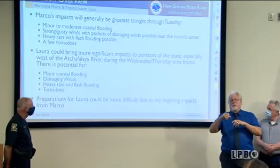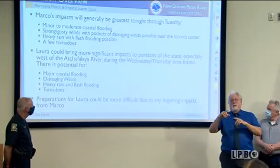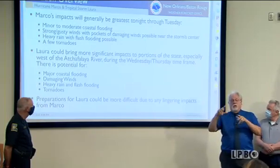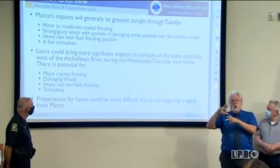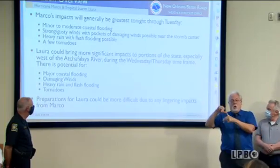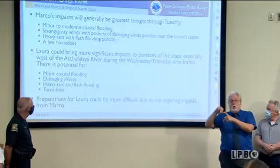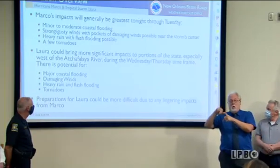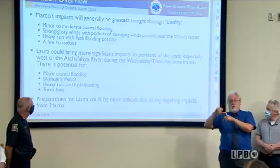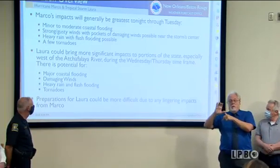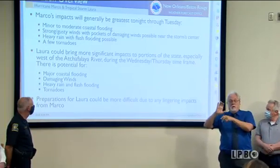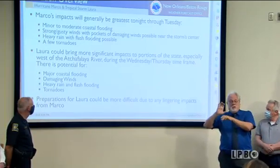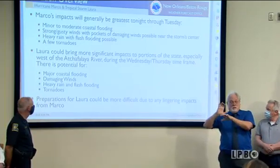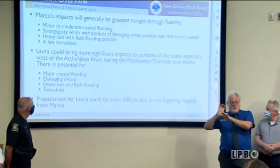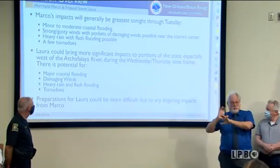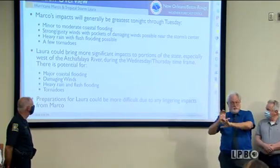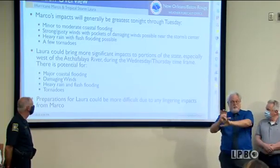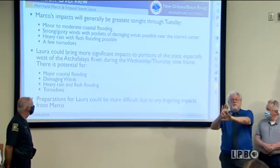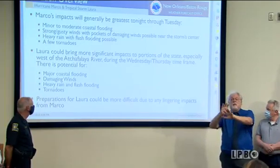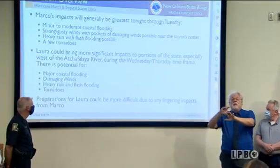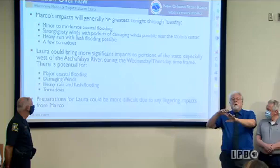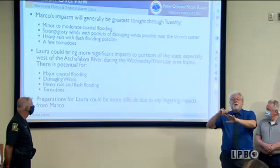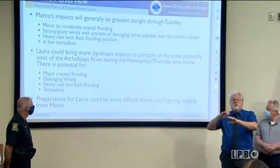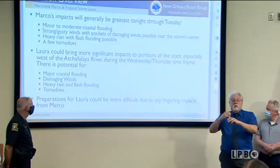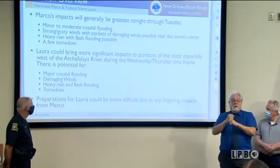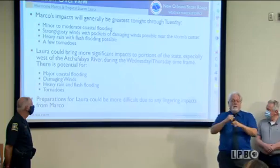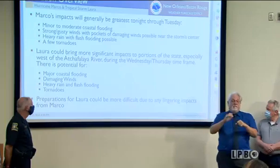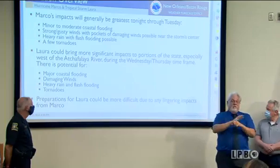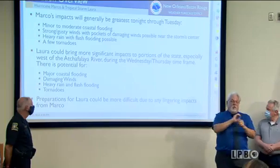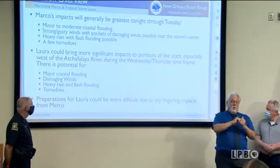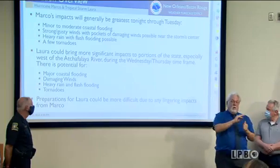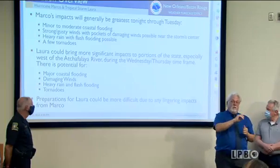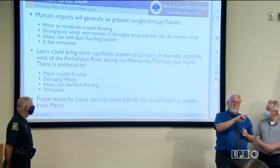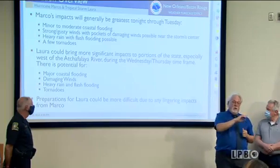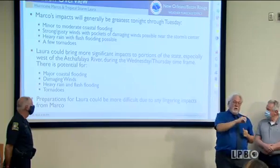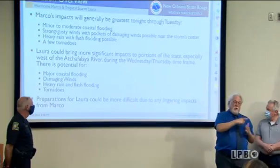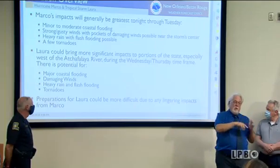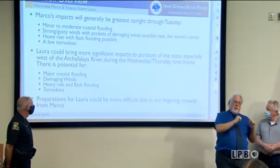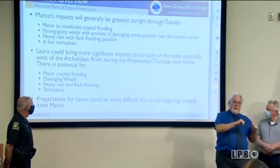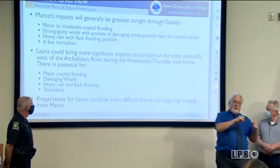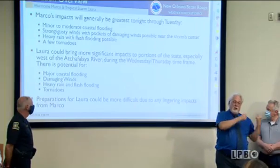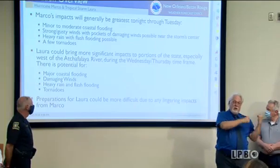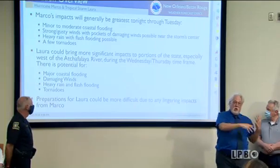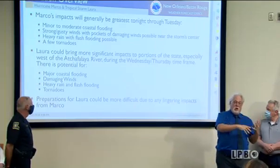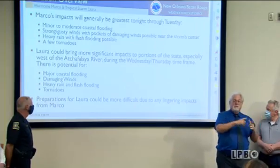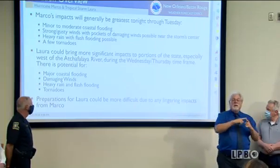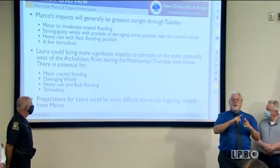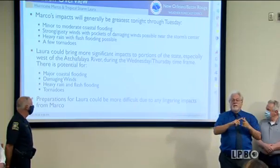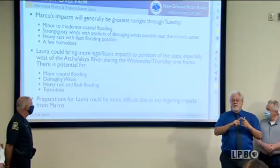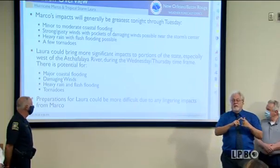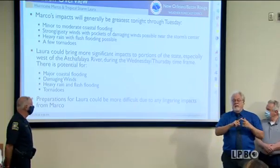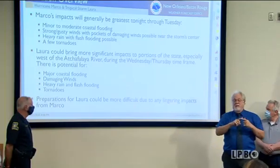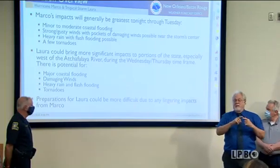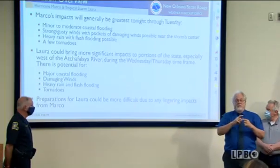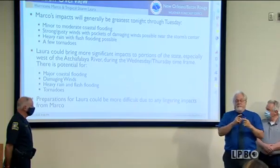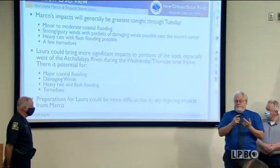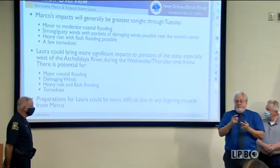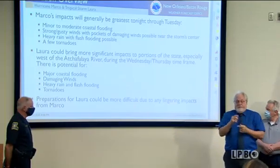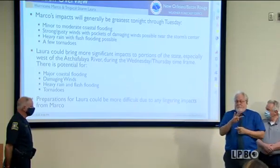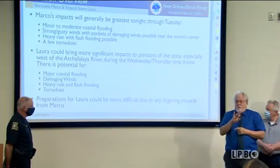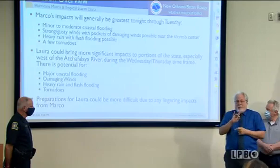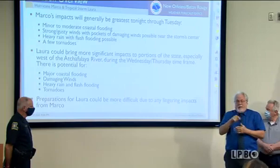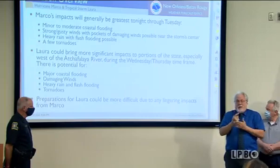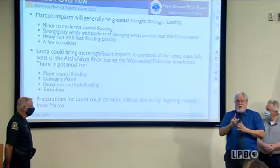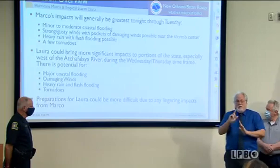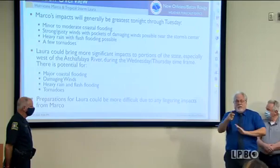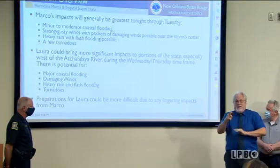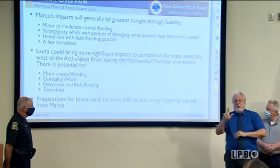So we get the full gamut with Marco and what it can produce. And then behind it, within just about 48